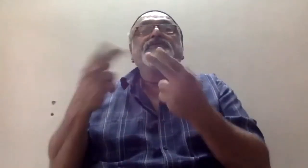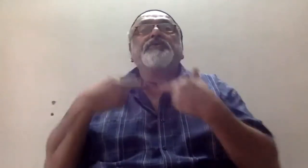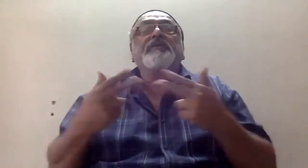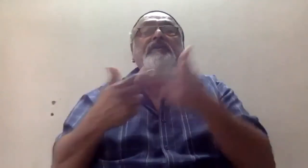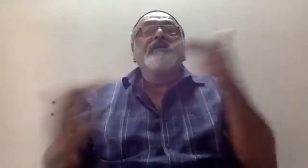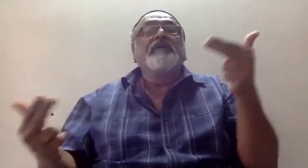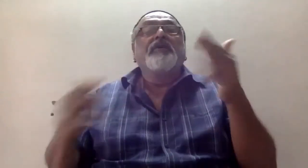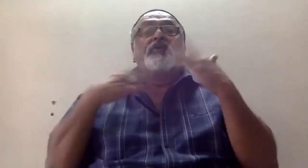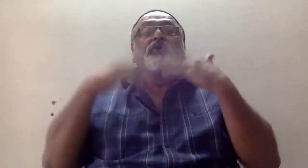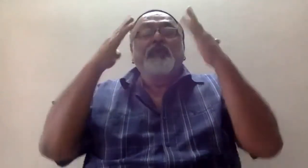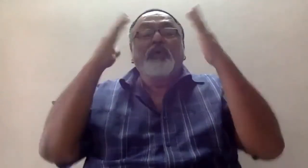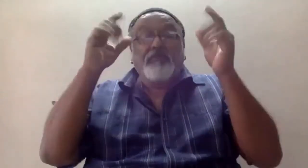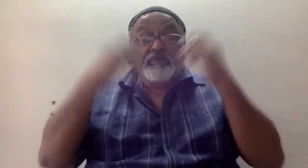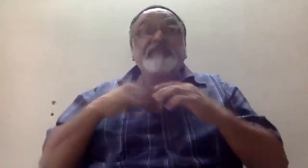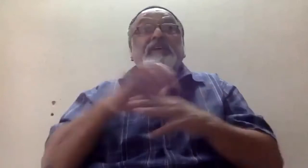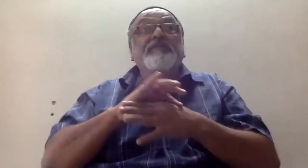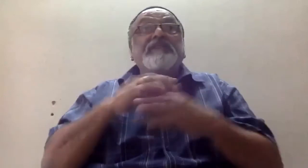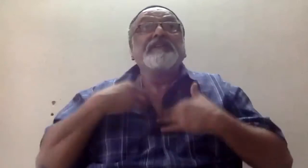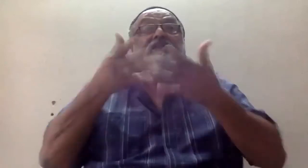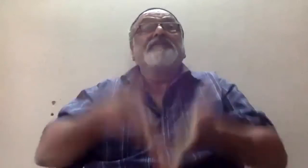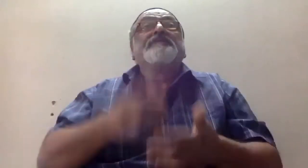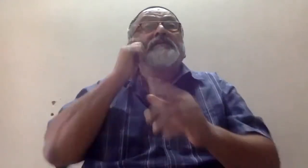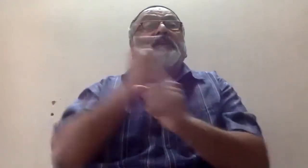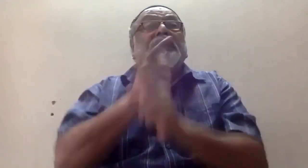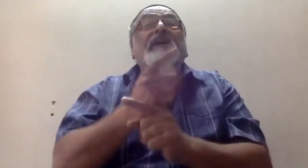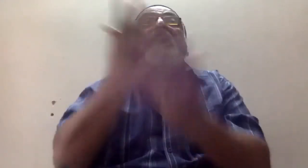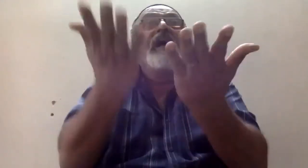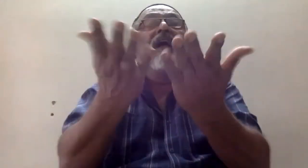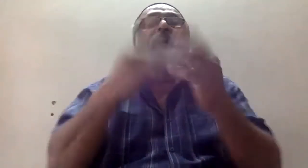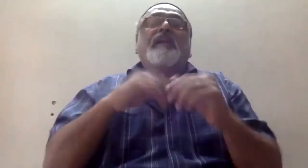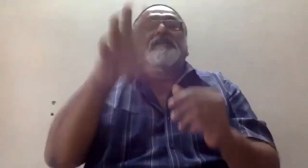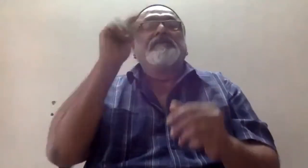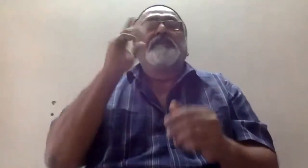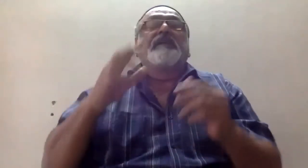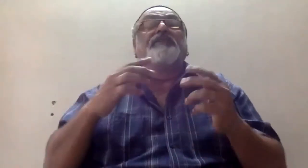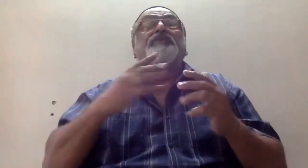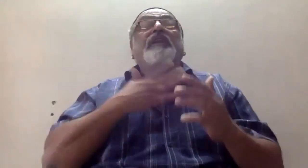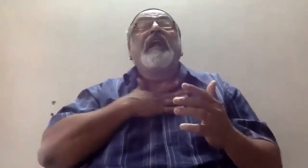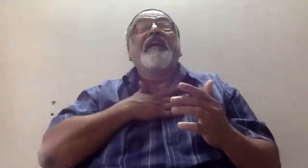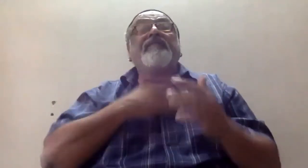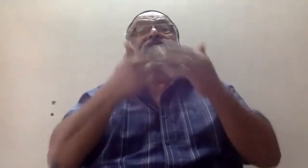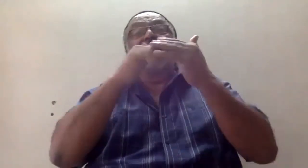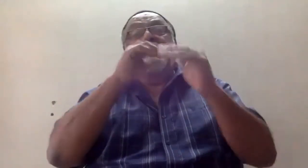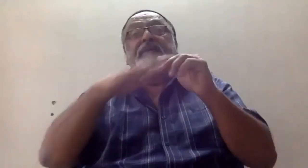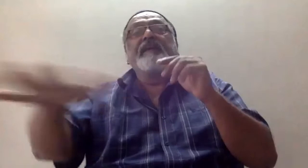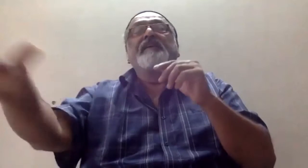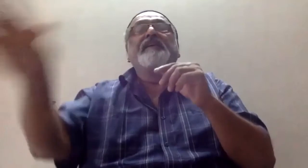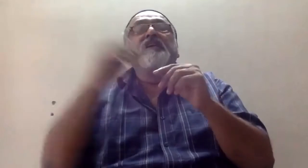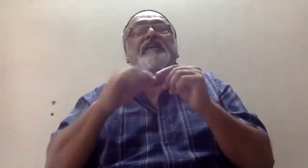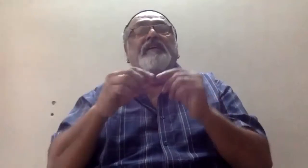get it. So live streaming, and those are good answers to this. But judgments and orders also need